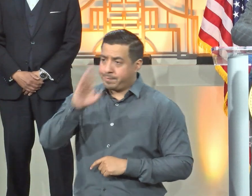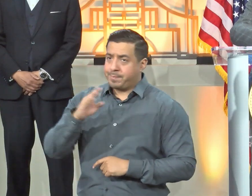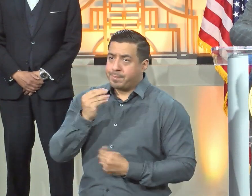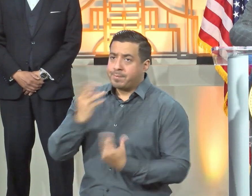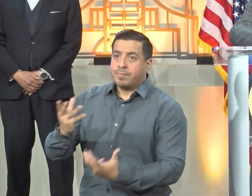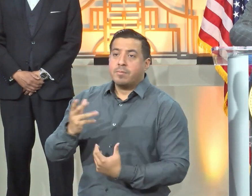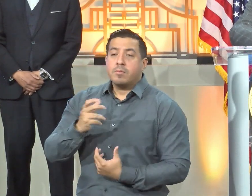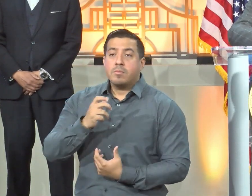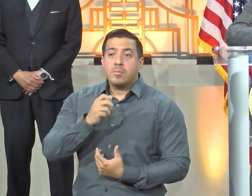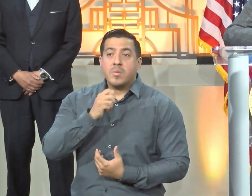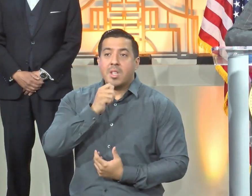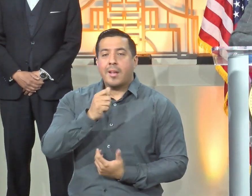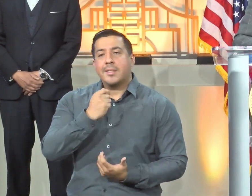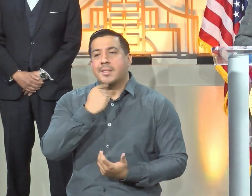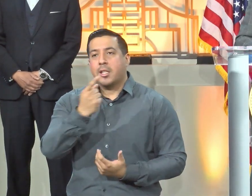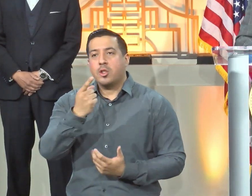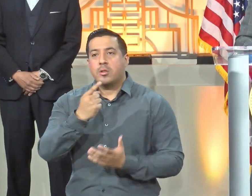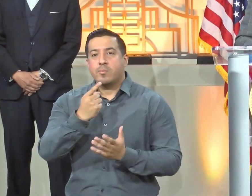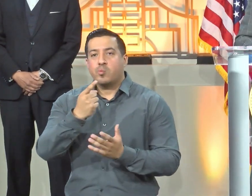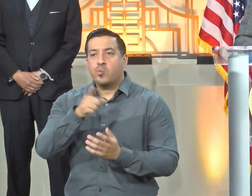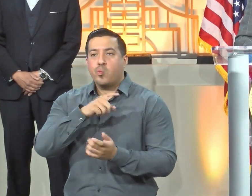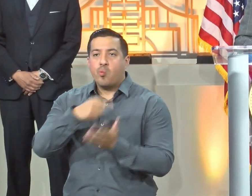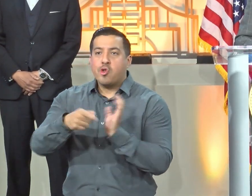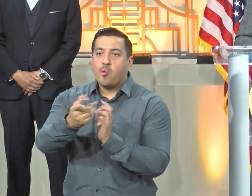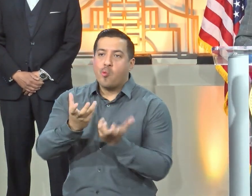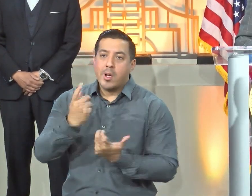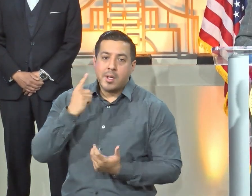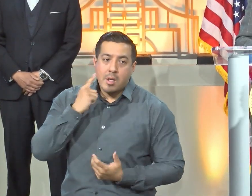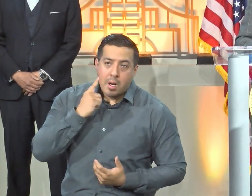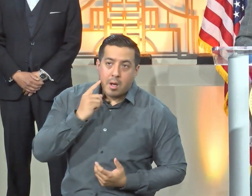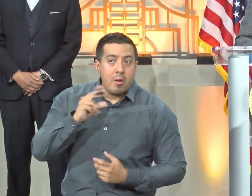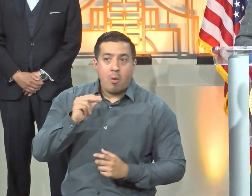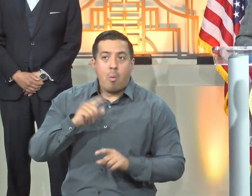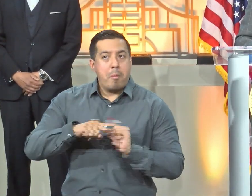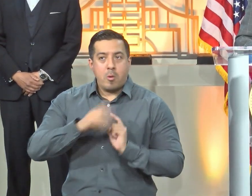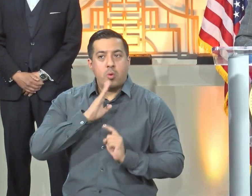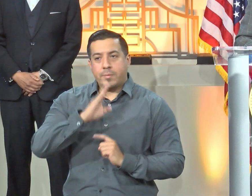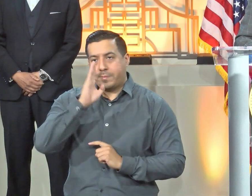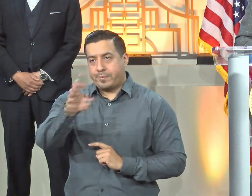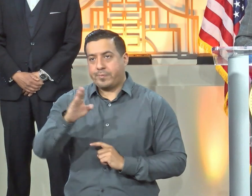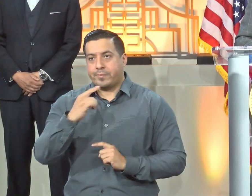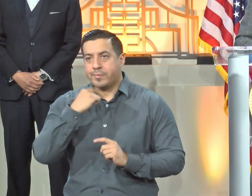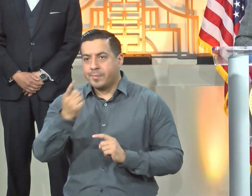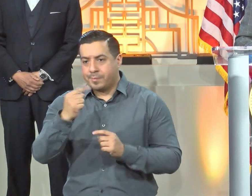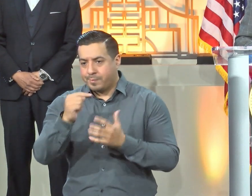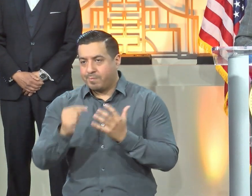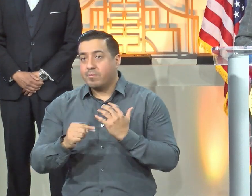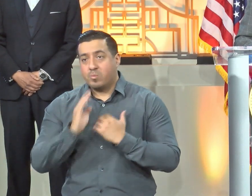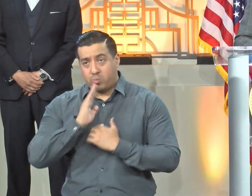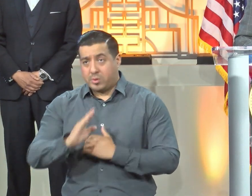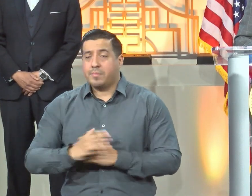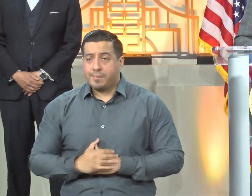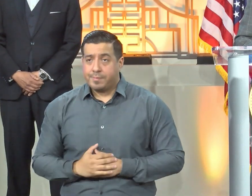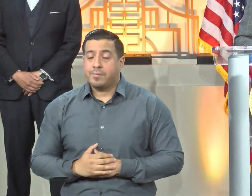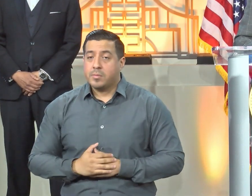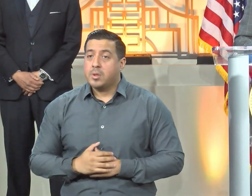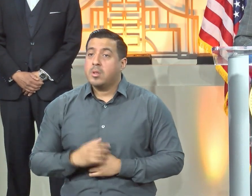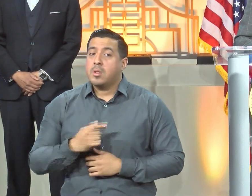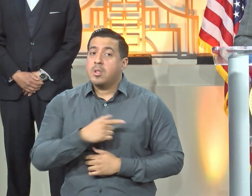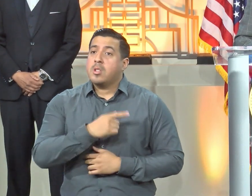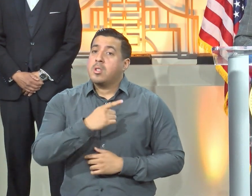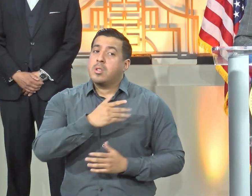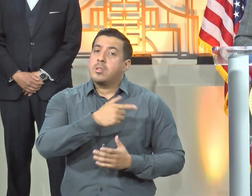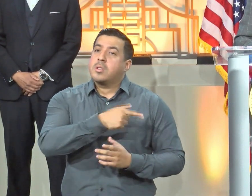not to tell you necessarily what you want to hear, but to lay it out, and you go from there. He is someone